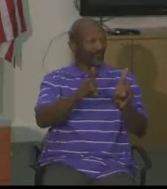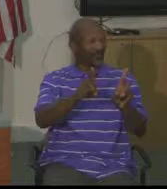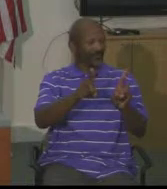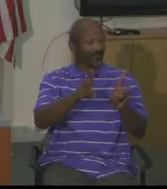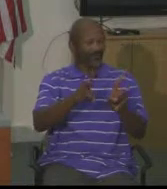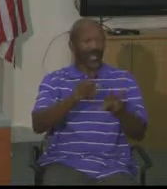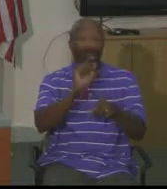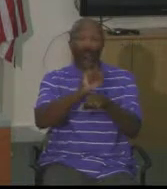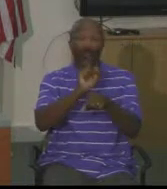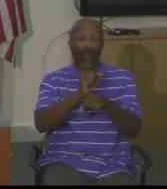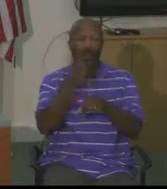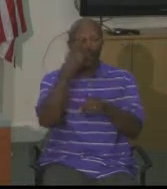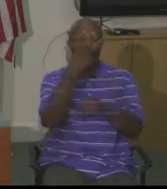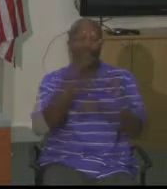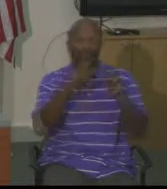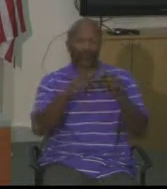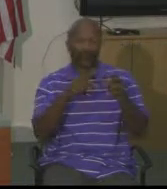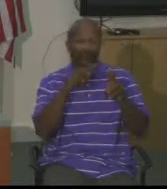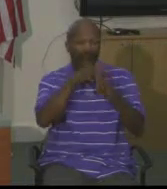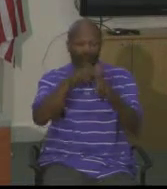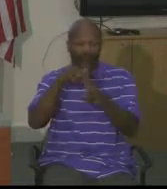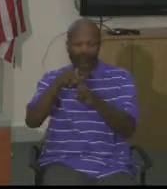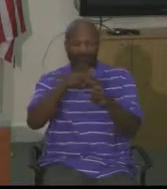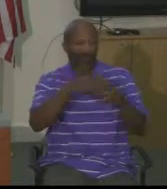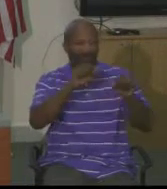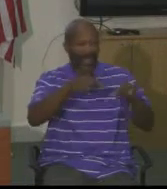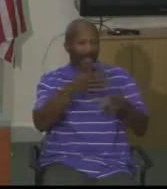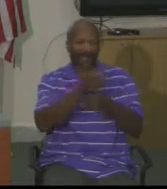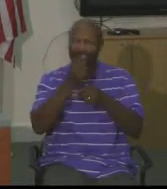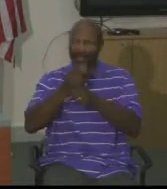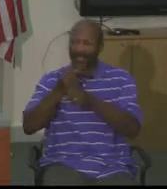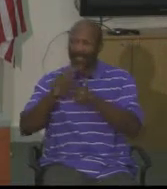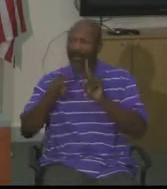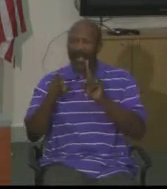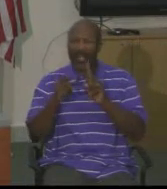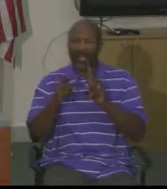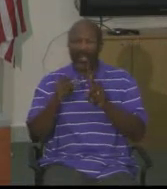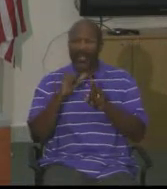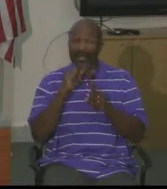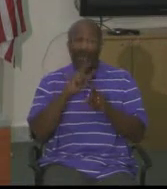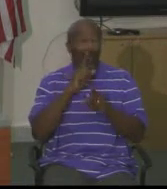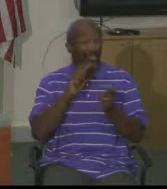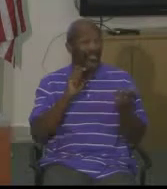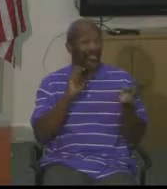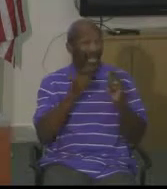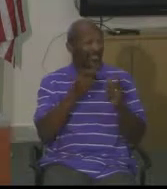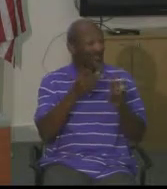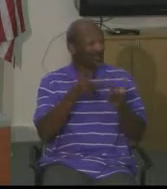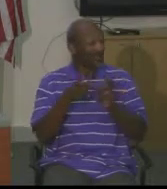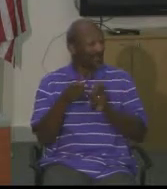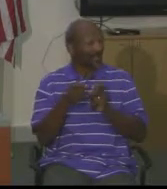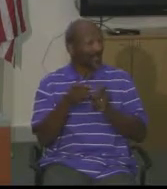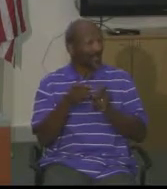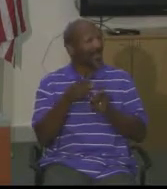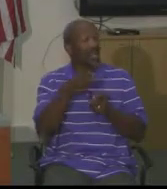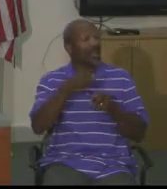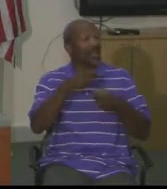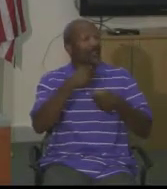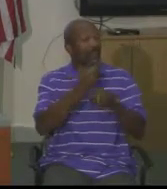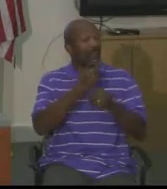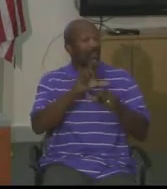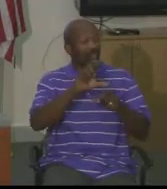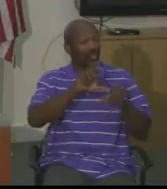It worked for 5 years, it was available, but it didn't really change the speed of the cards, it just made the cards